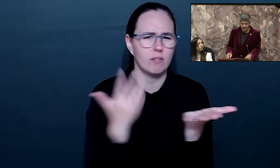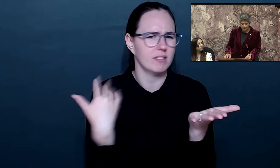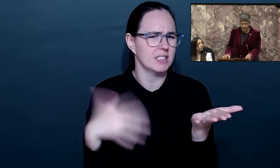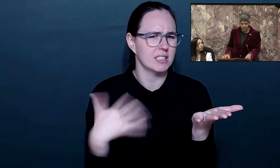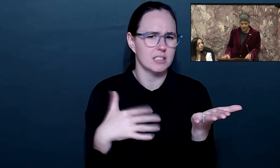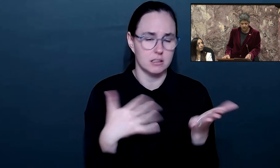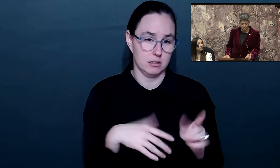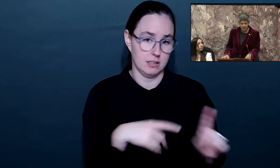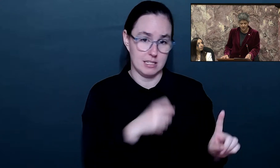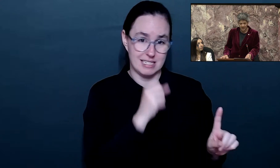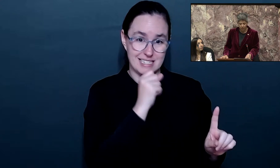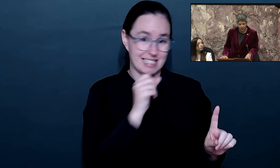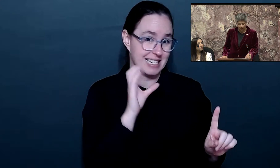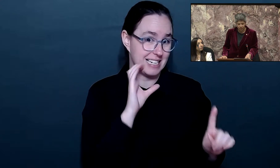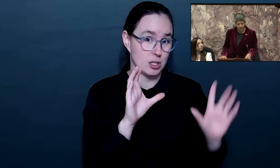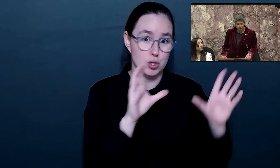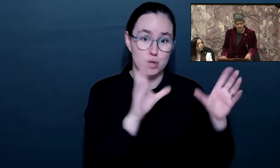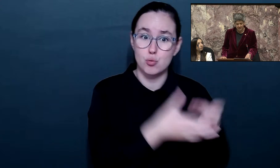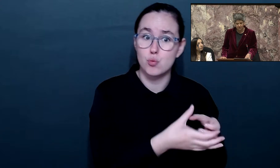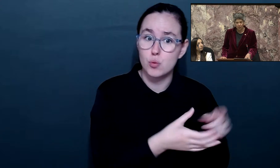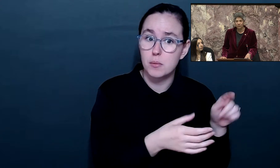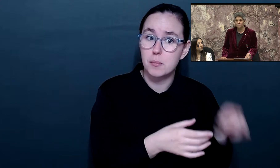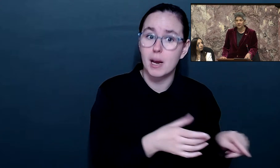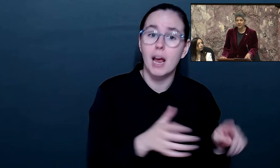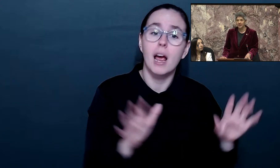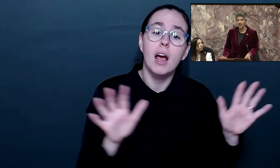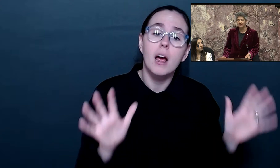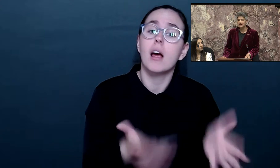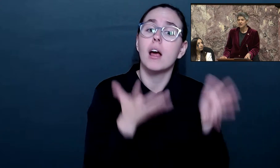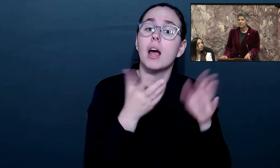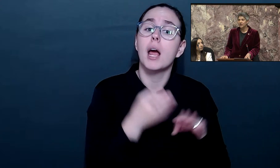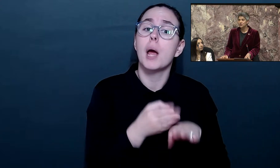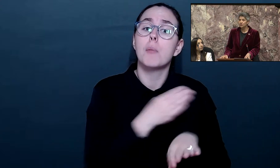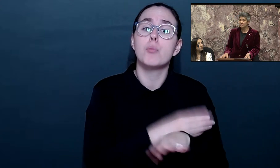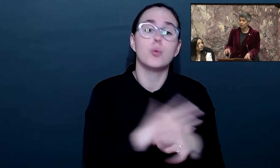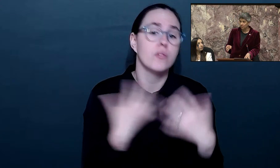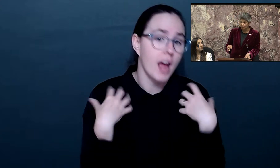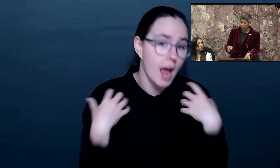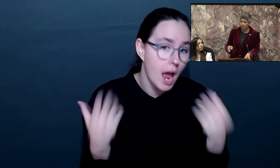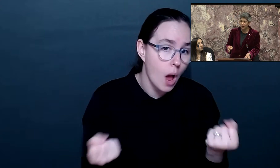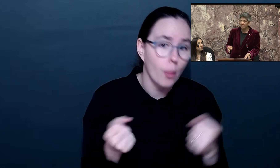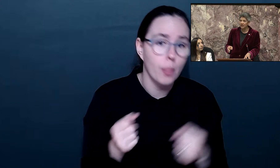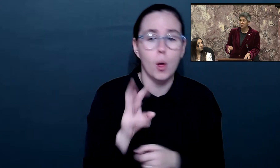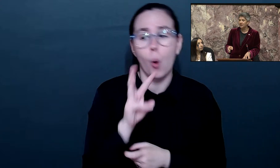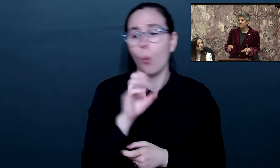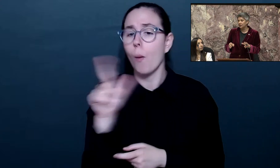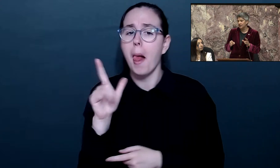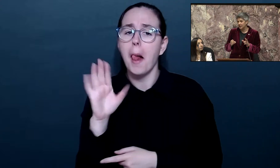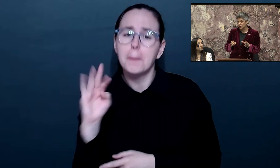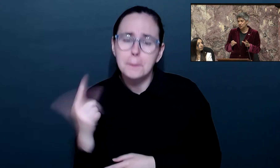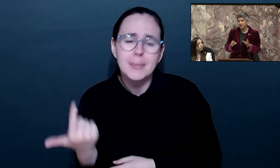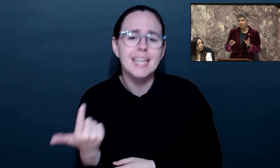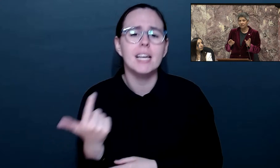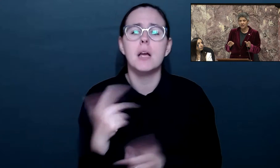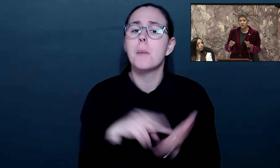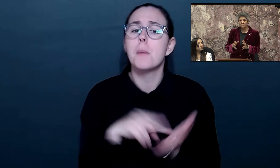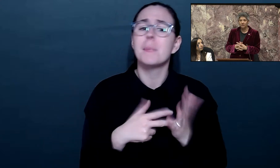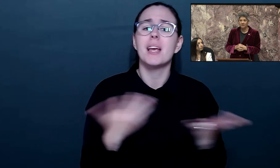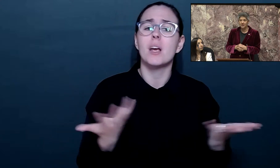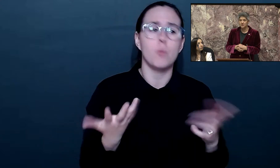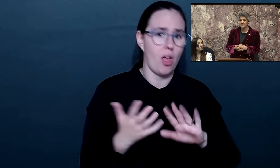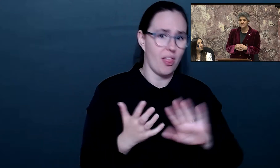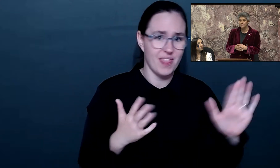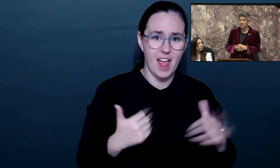well-being, senior centres help older adults live more fulfilling lives. They do incredible programming, including a kitchen that provides